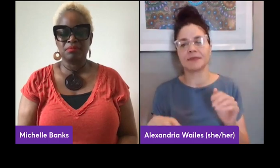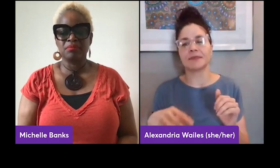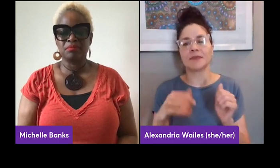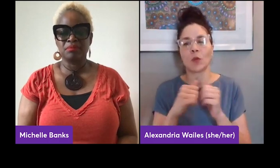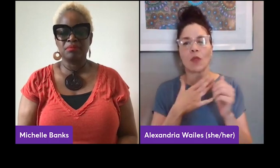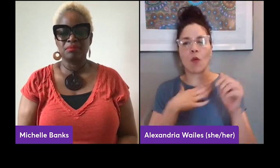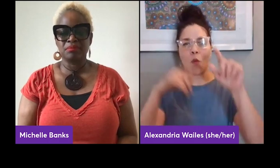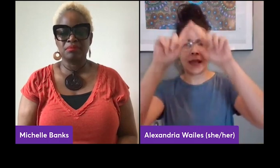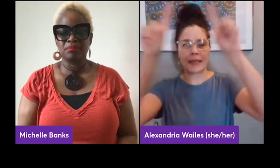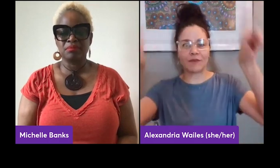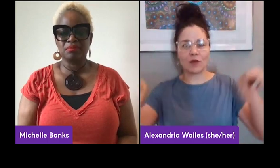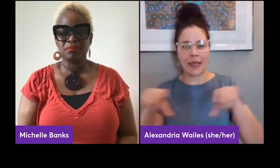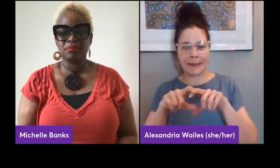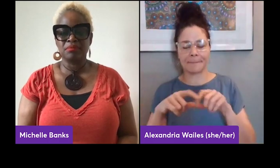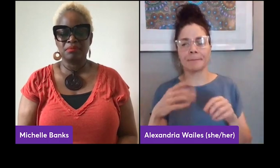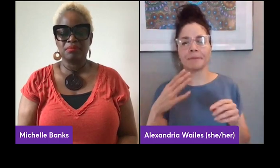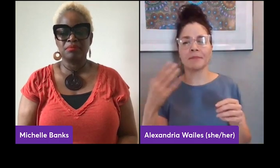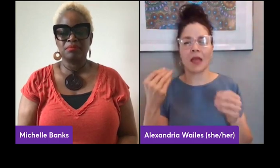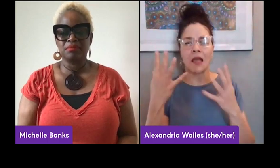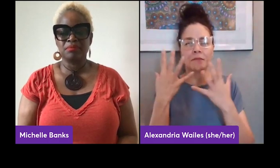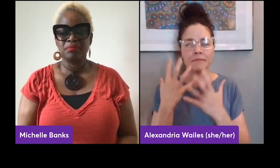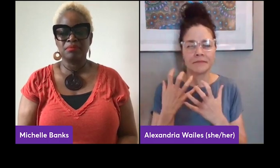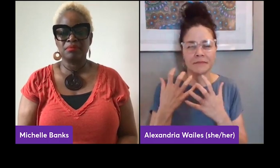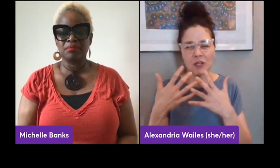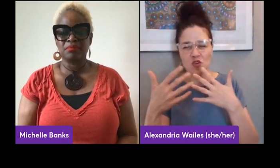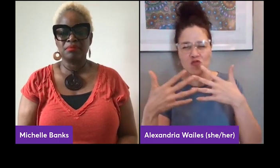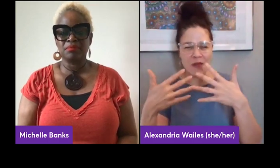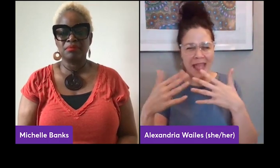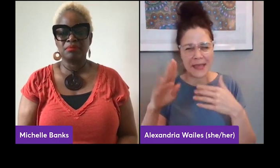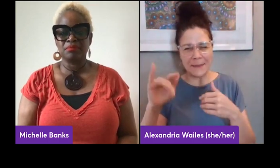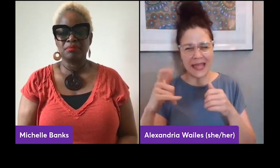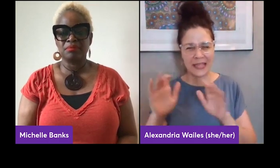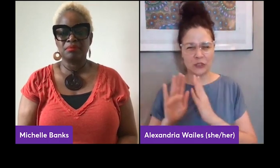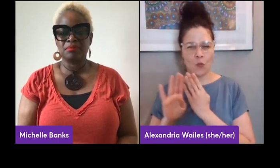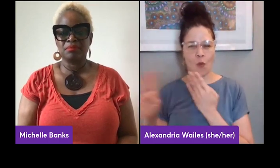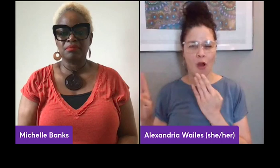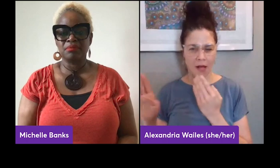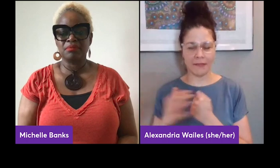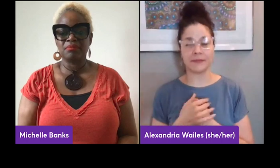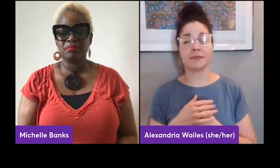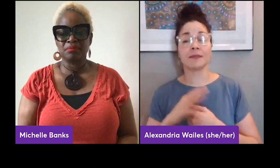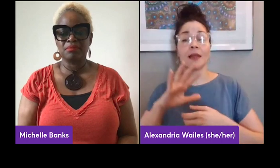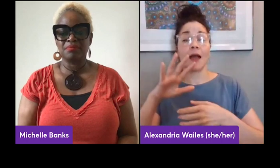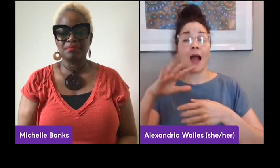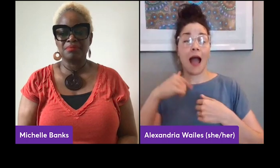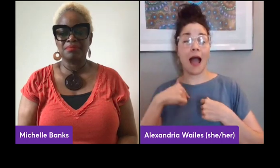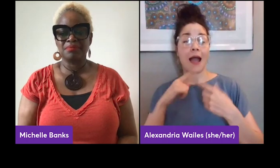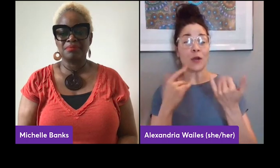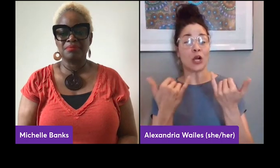with a white frame and a dark gray-beige wall.